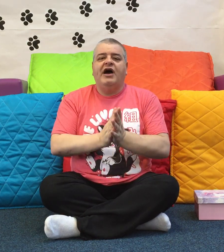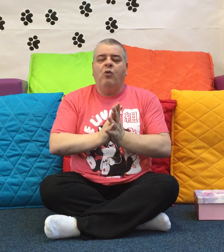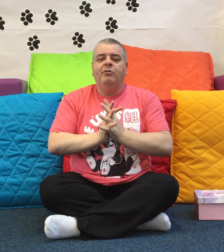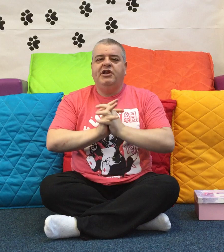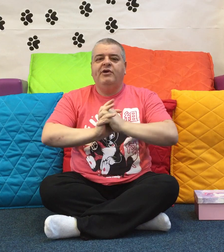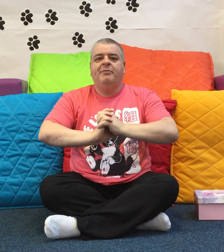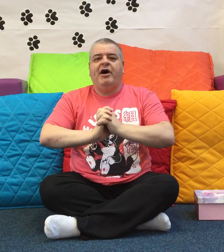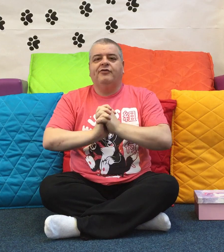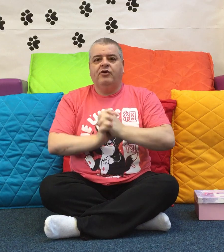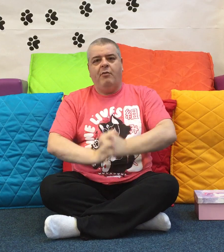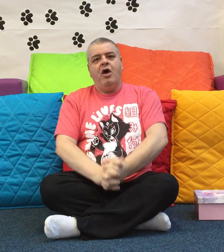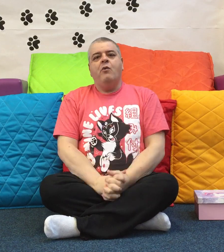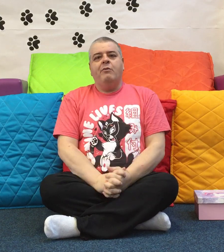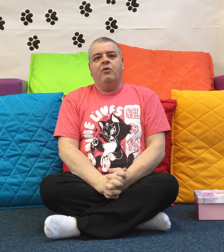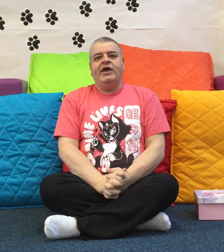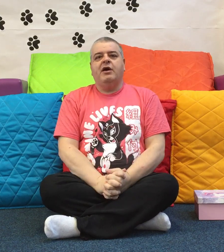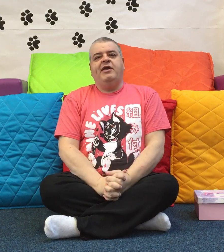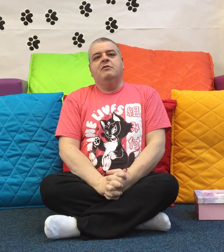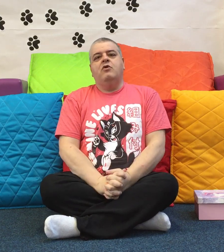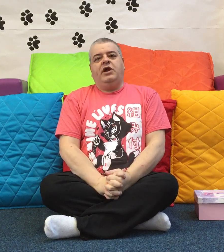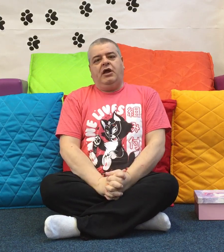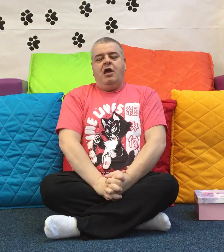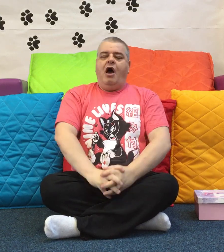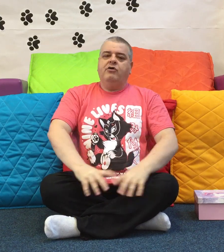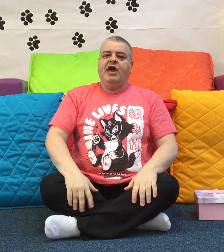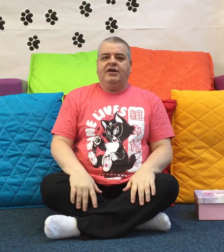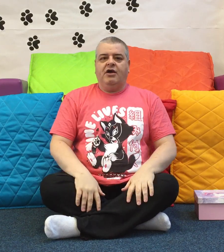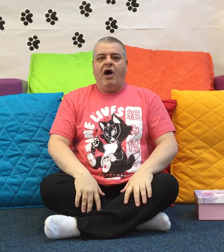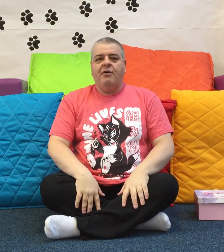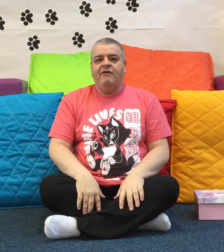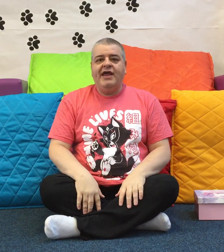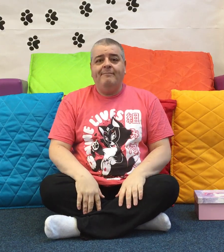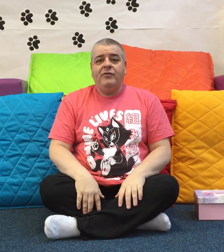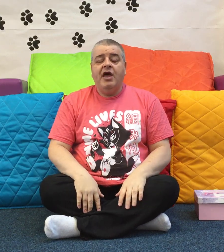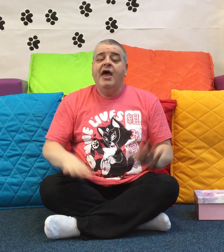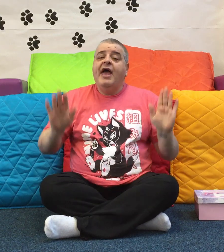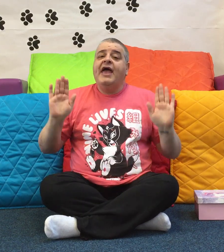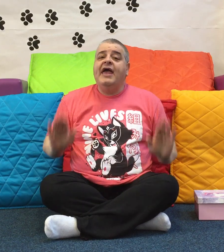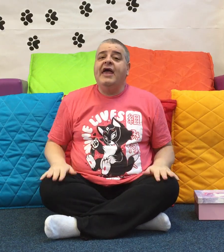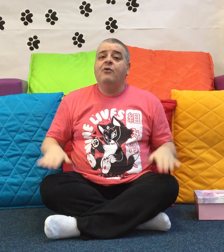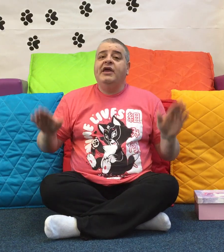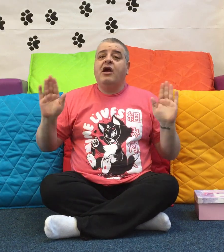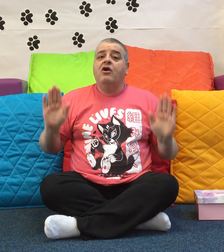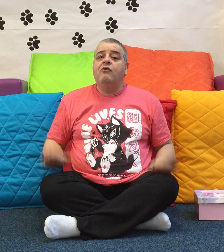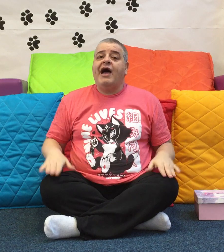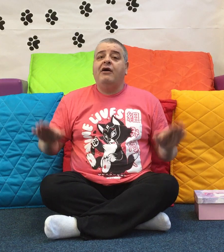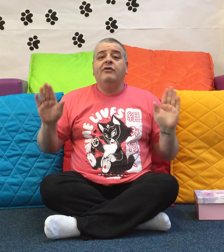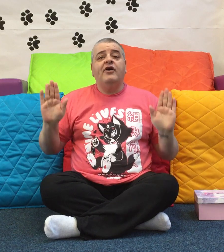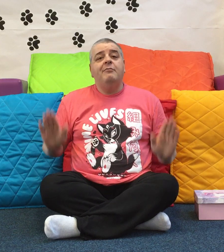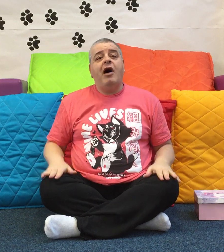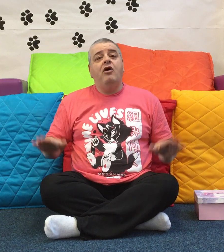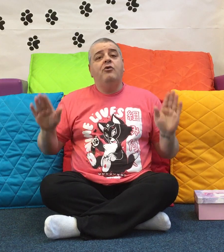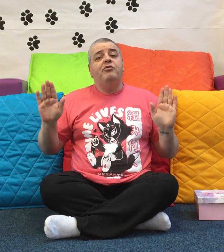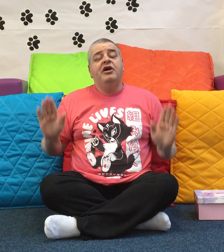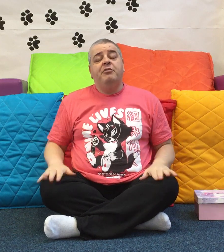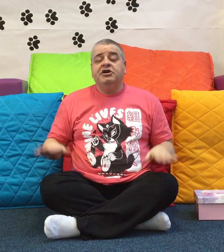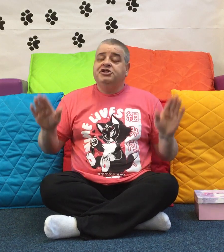out what we do in the bathroom when we wake up in the morning. Okay, so are we ready? Here we go round the mulberry bush,